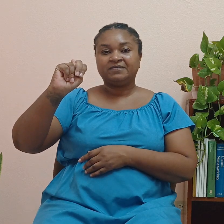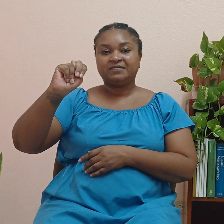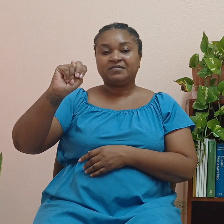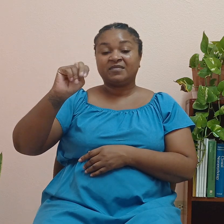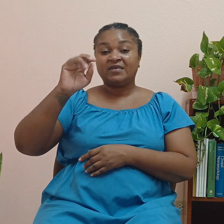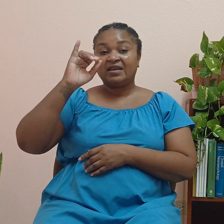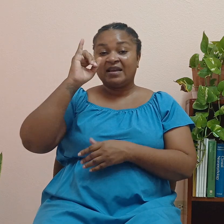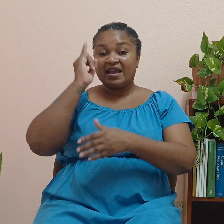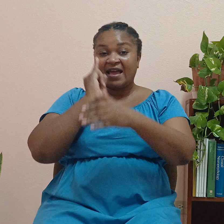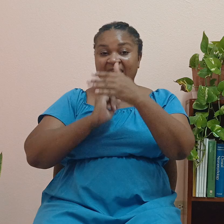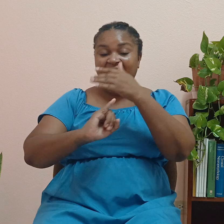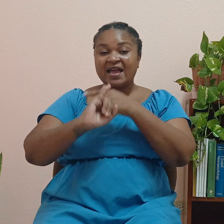Isaiah,